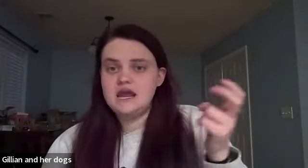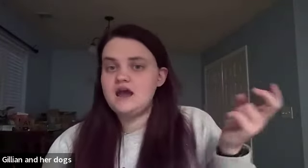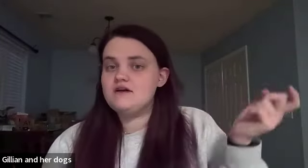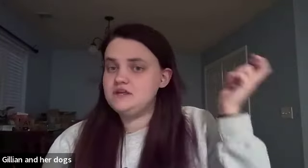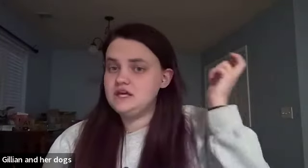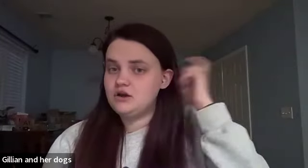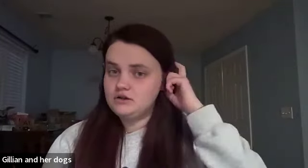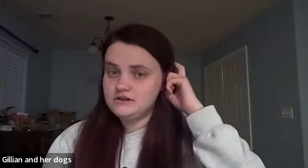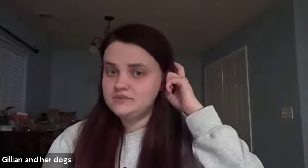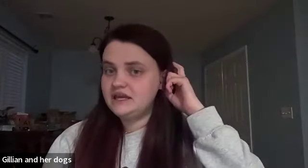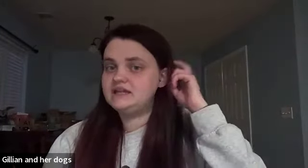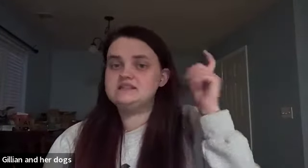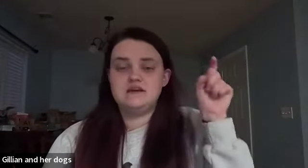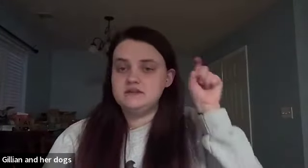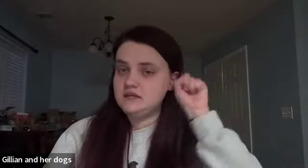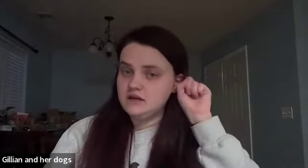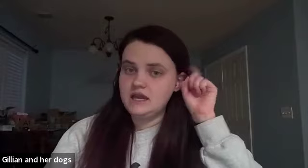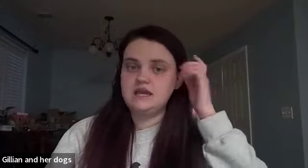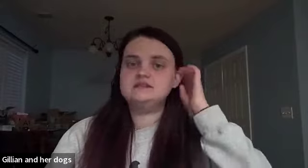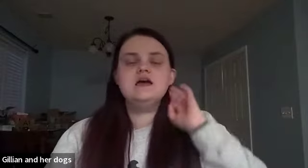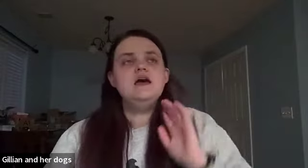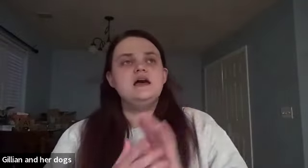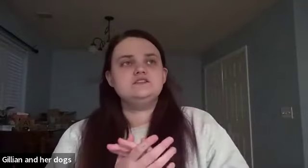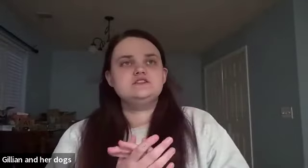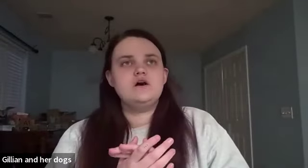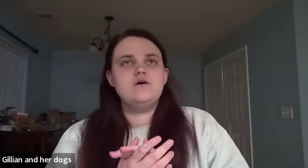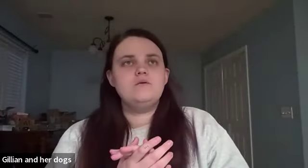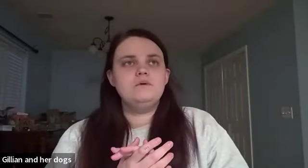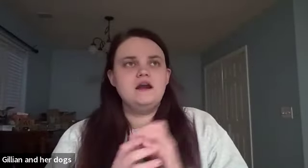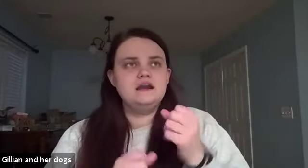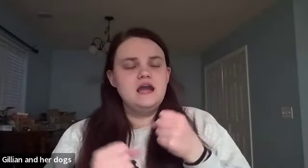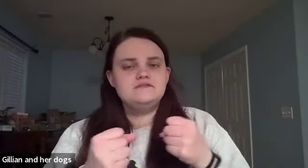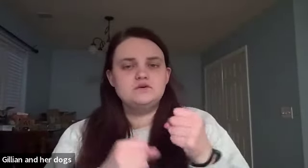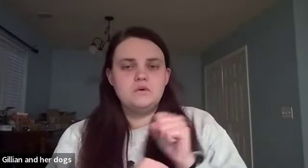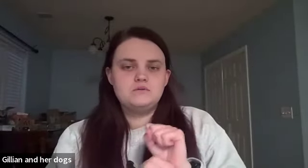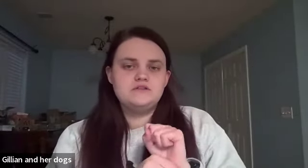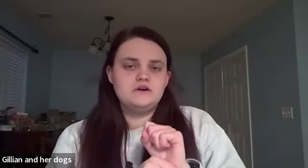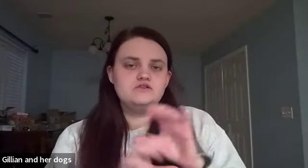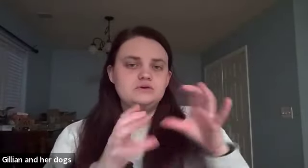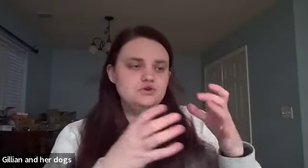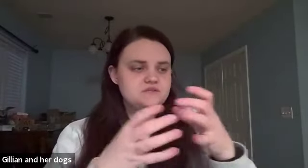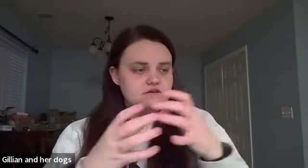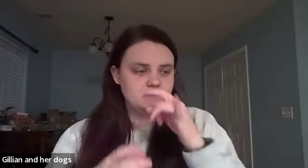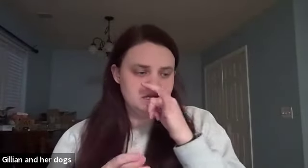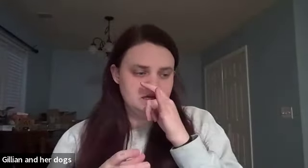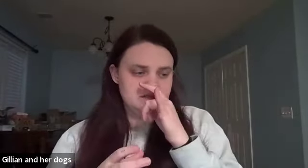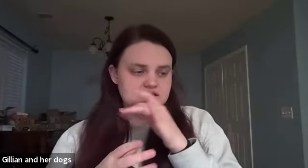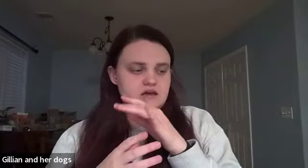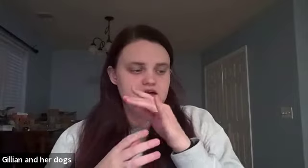and have the cochlear implants and have the hearing aids. And so we kind of have to work with our groups of our kids